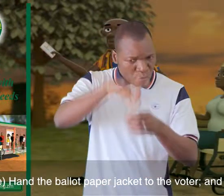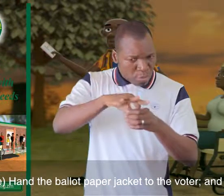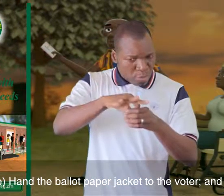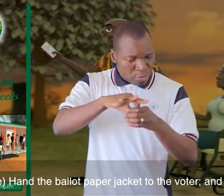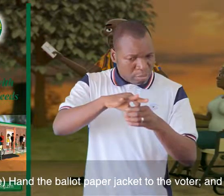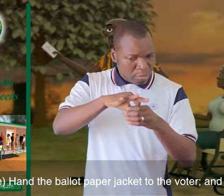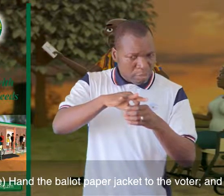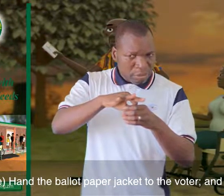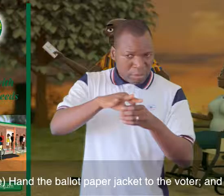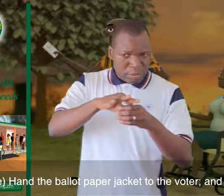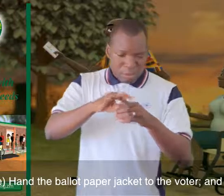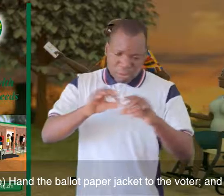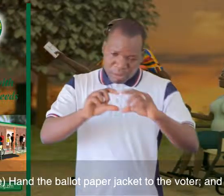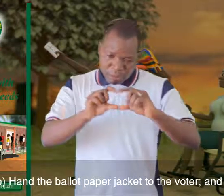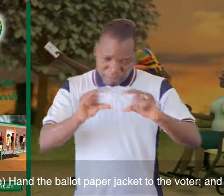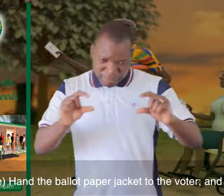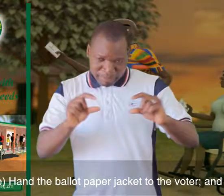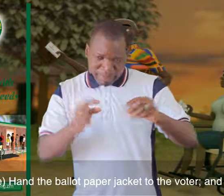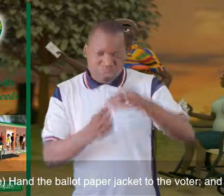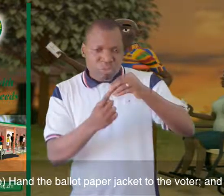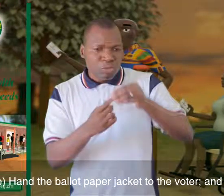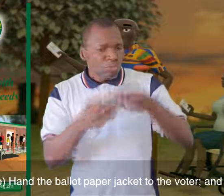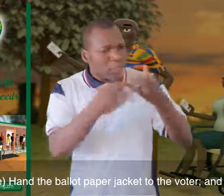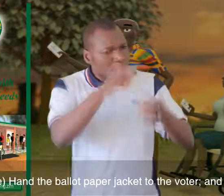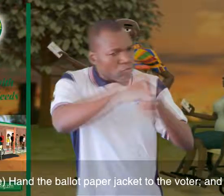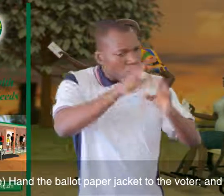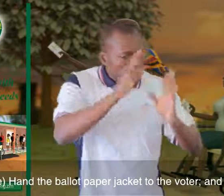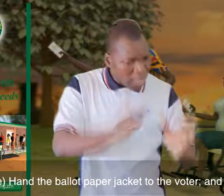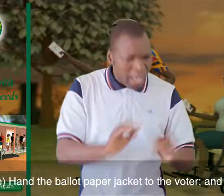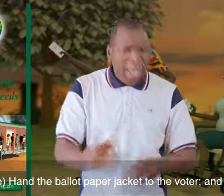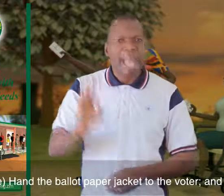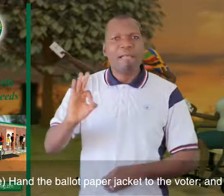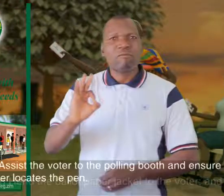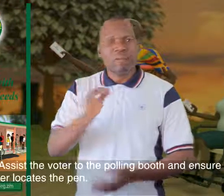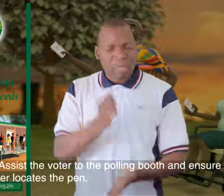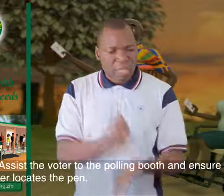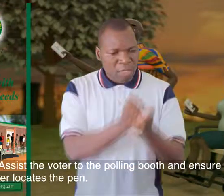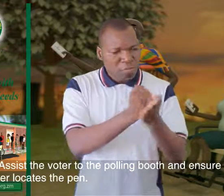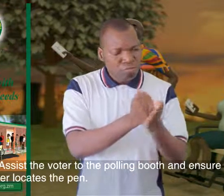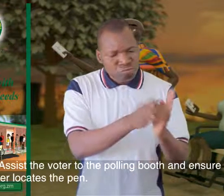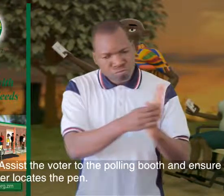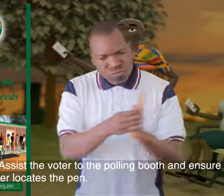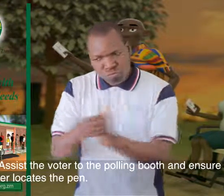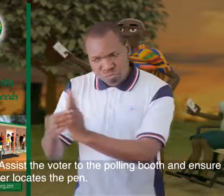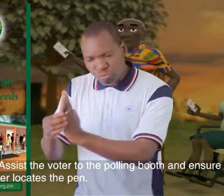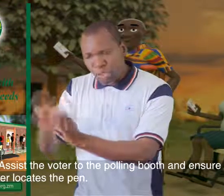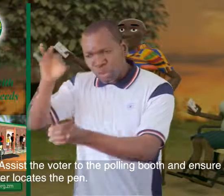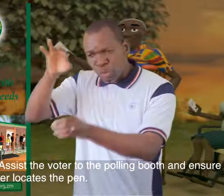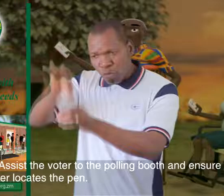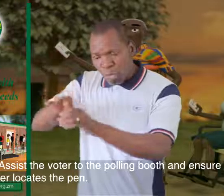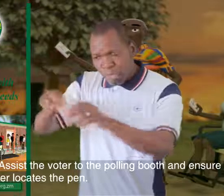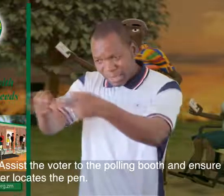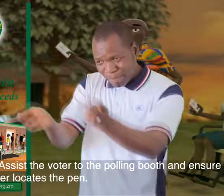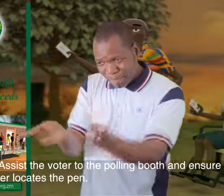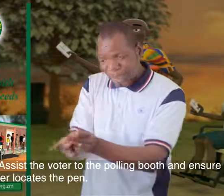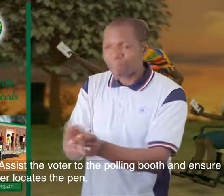E. Hand the ballot paper jacket to the voter. And F. Assist the